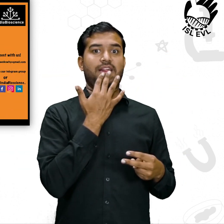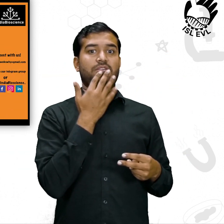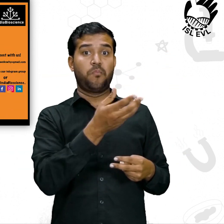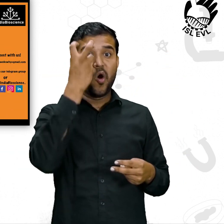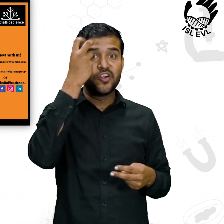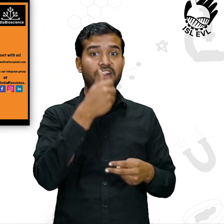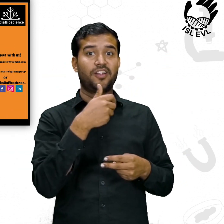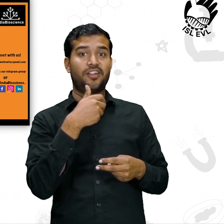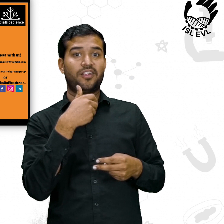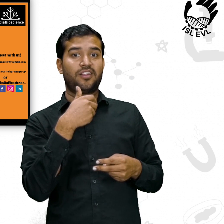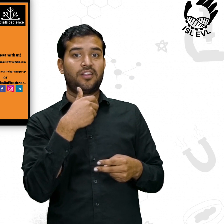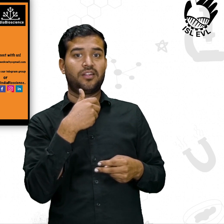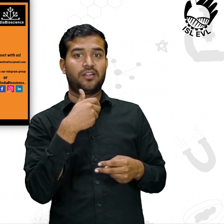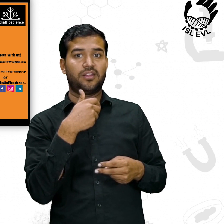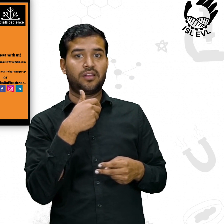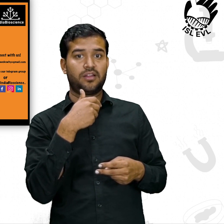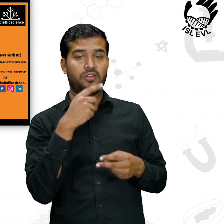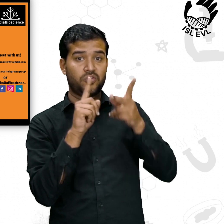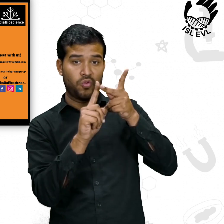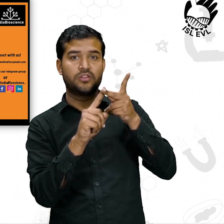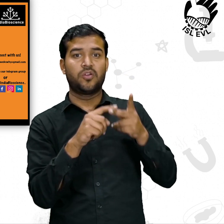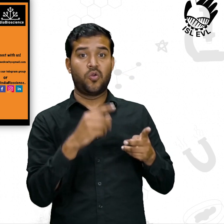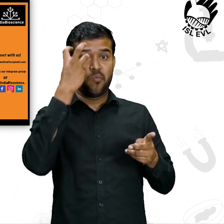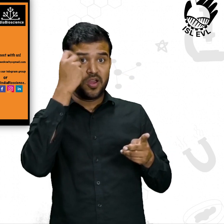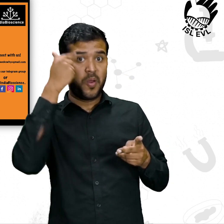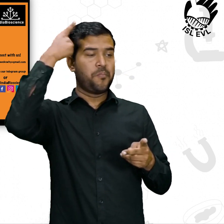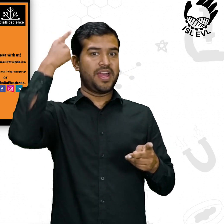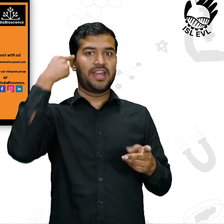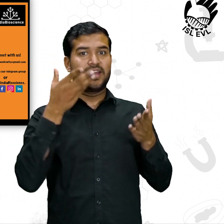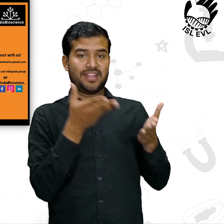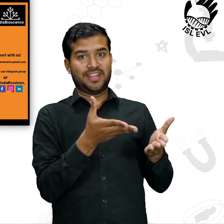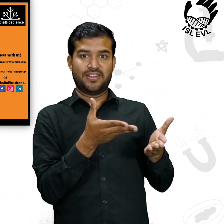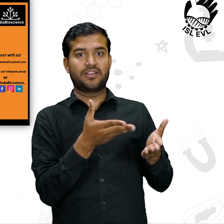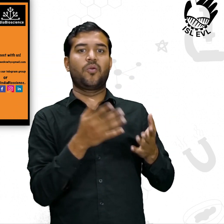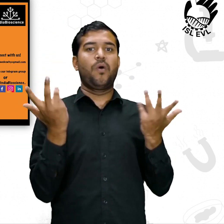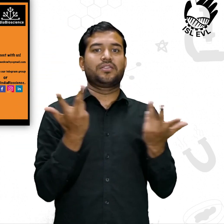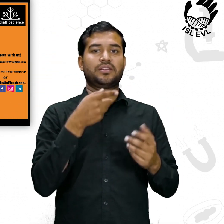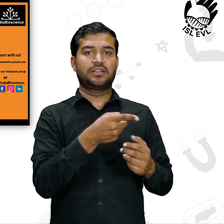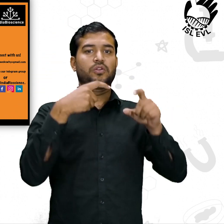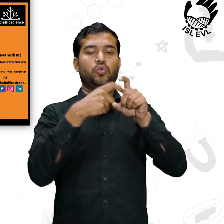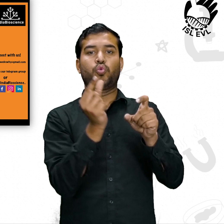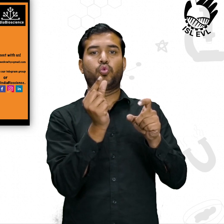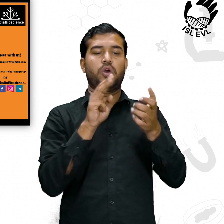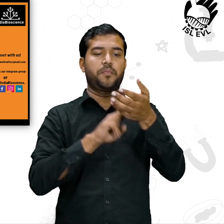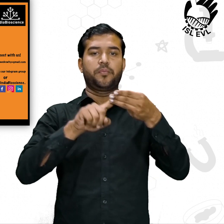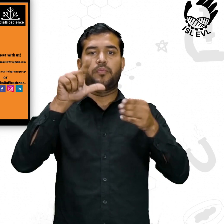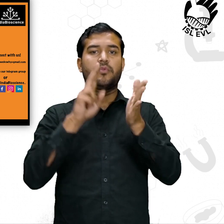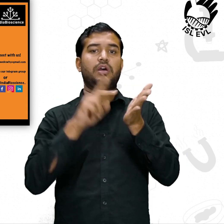is because of pheomelanin. Melanocytes are the type of skin cells that produce these pigments.